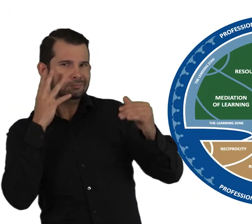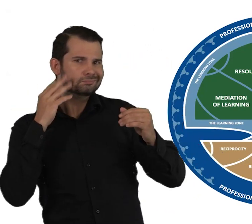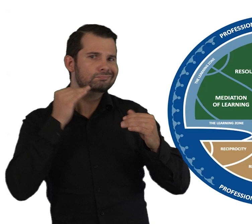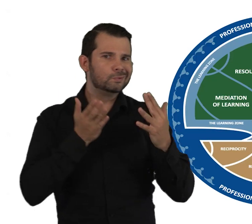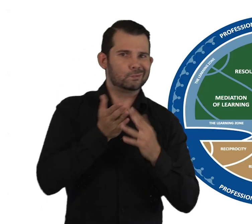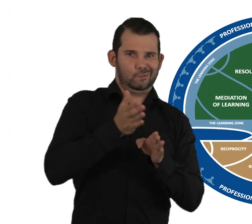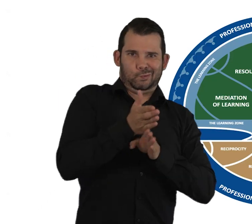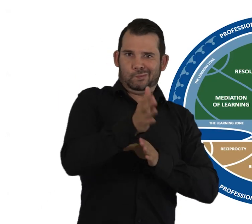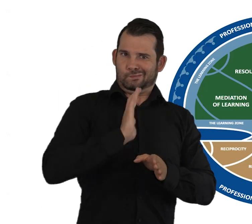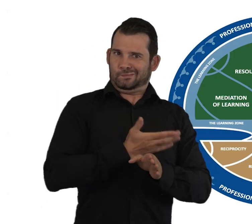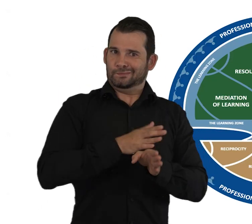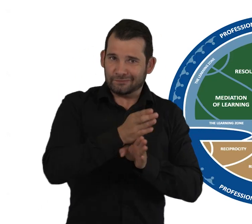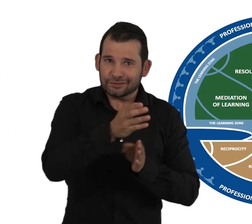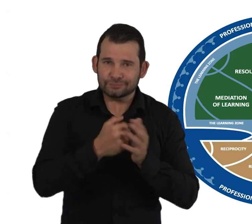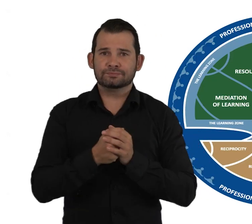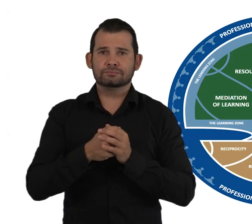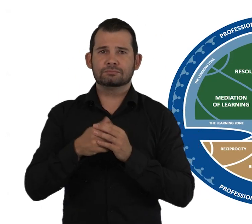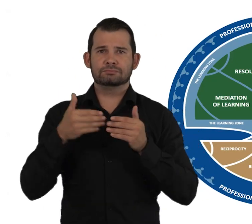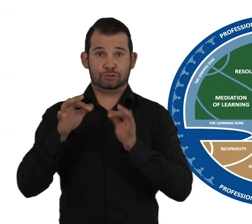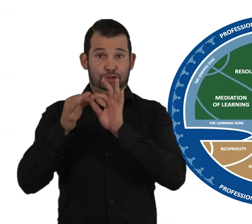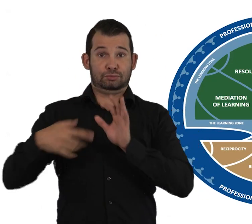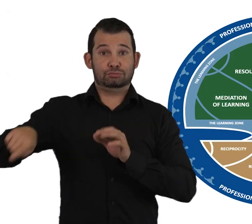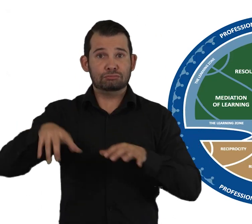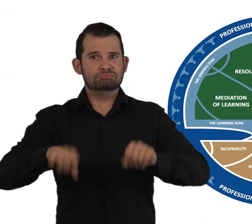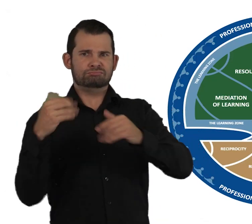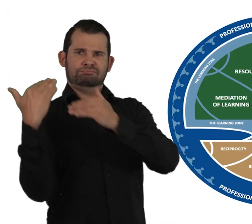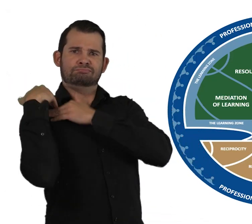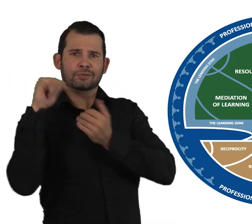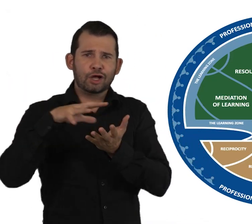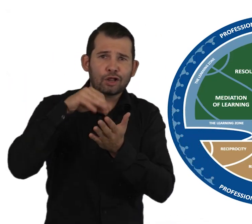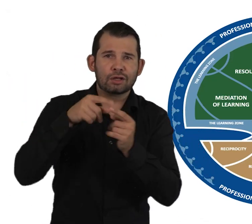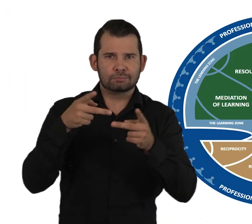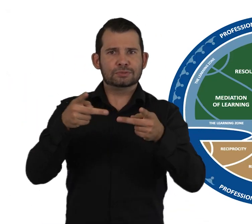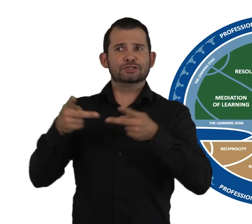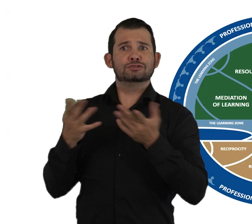Interpreters undertake this learning from a position of allyship to and within the deaf community.